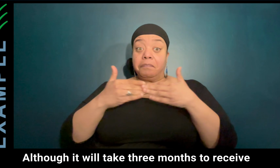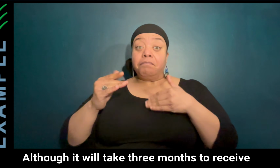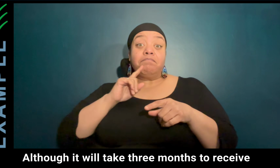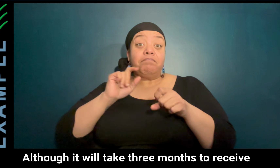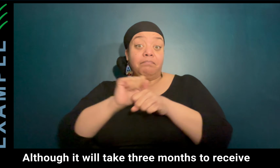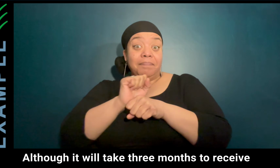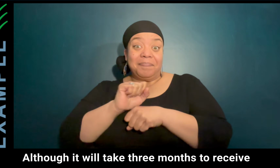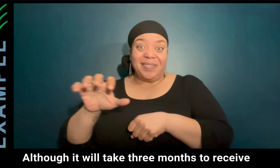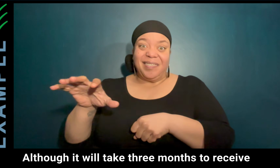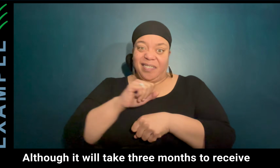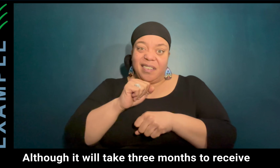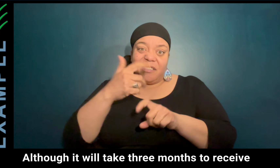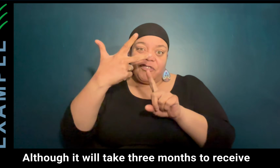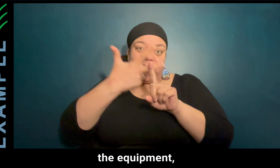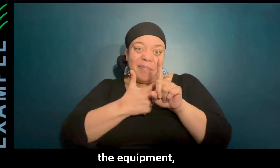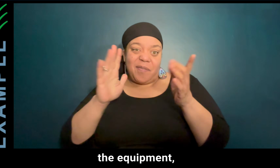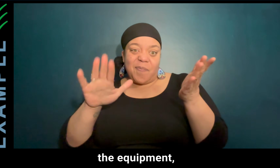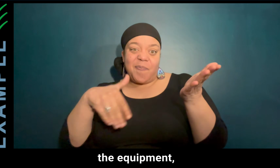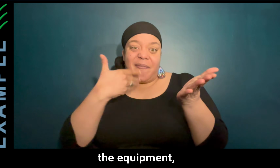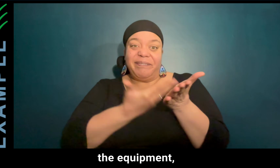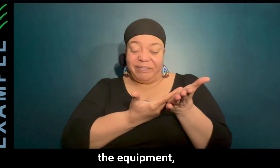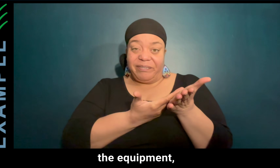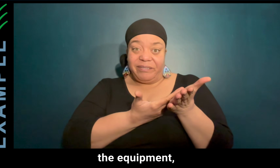Although it will take 3 months to receive the equipment,